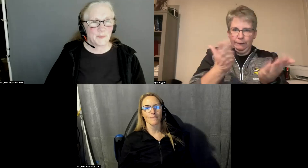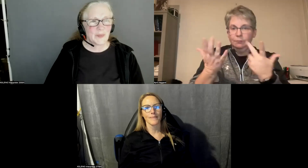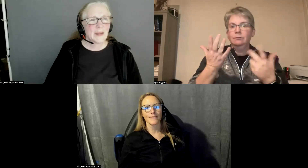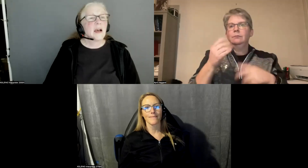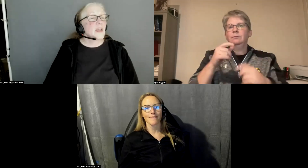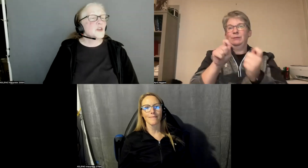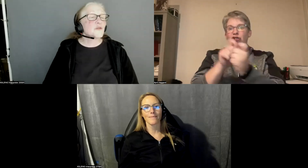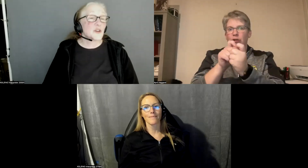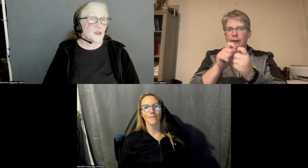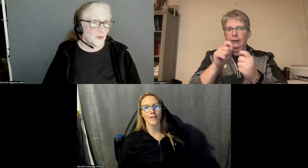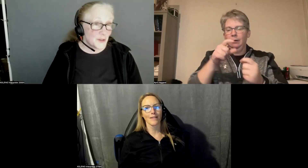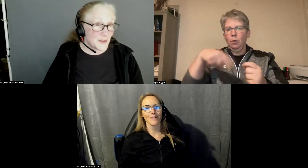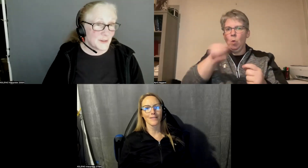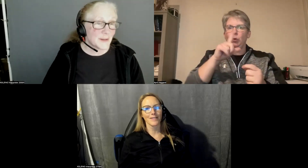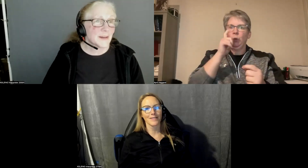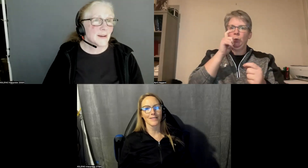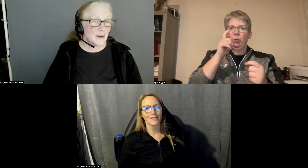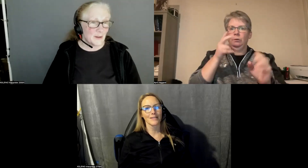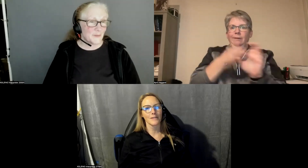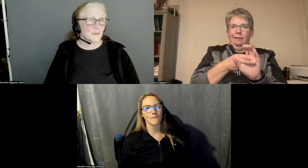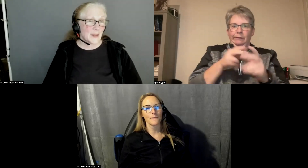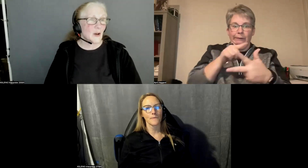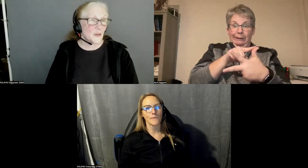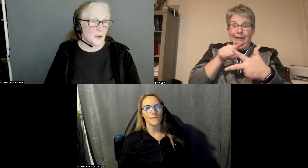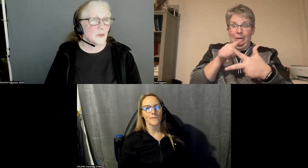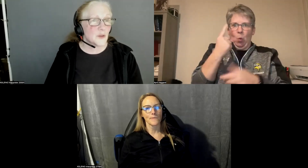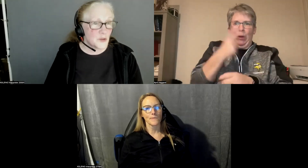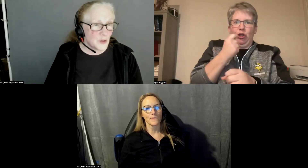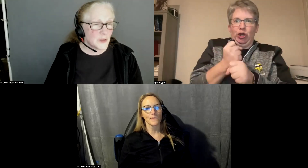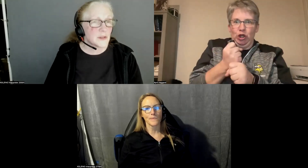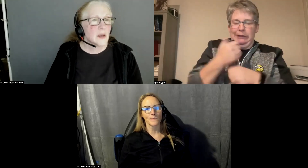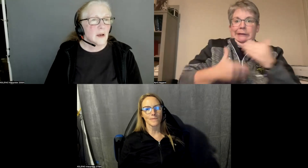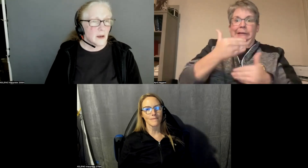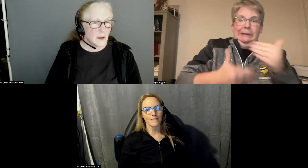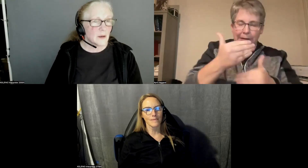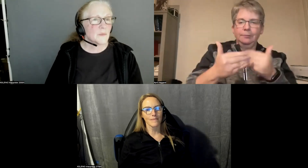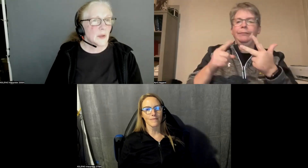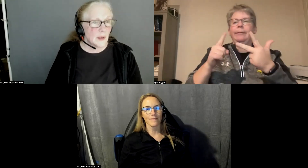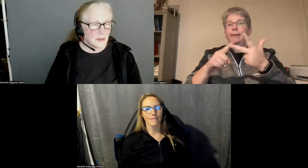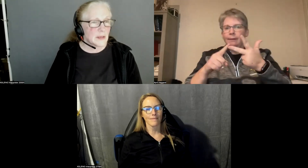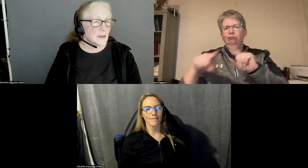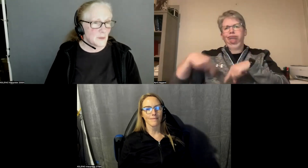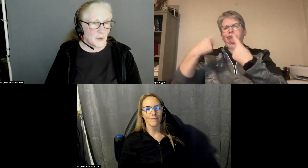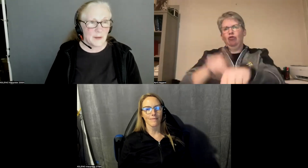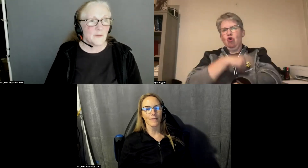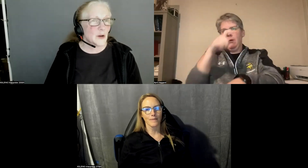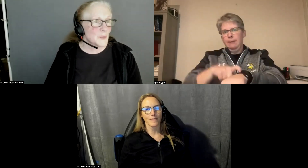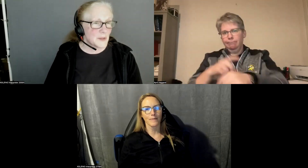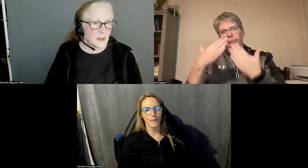Thank you. Thank you for your service. Thank all three of you for your service. And it's been a very